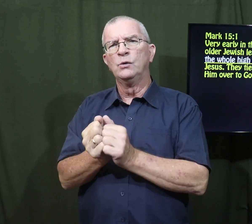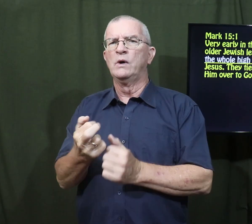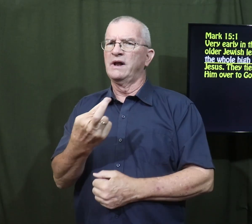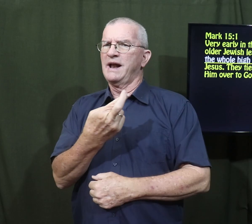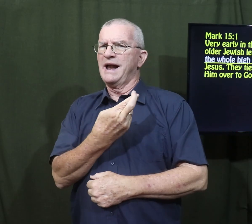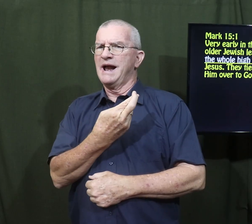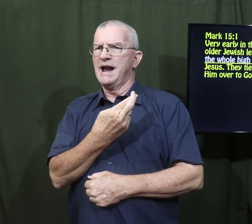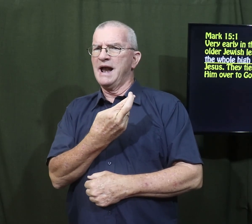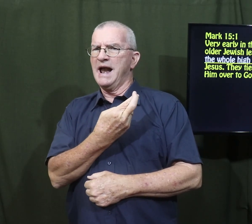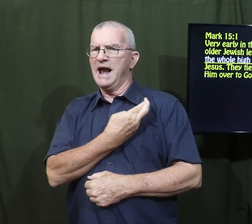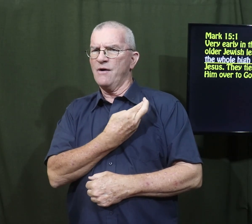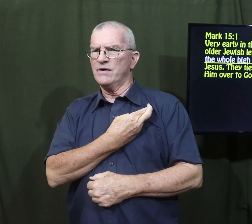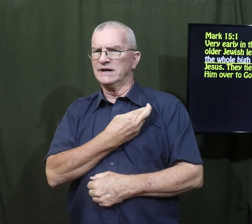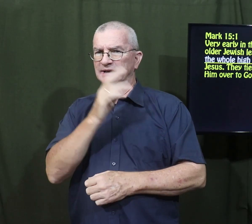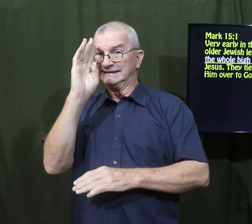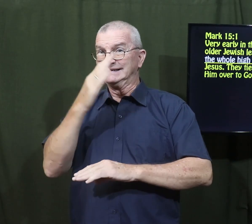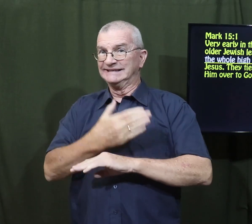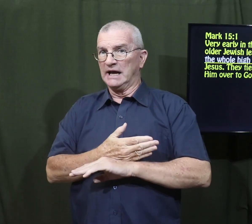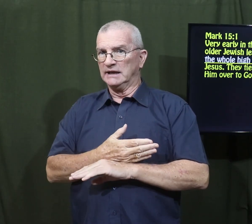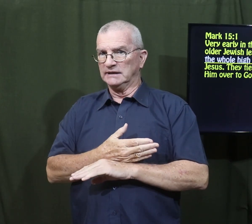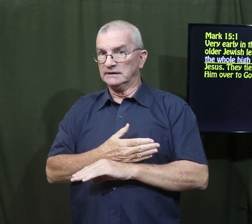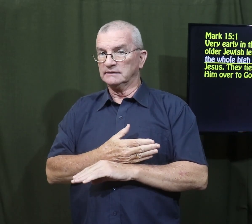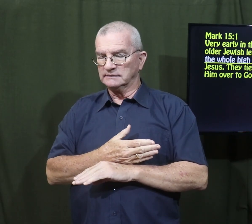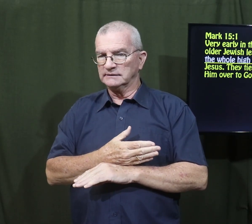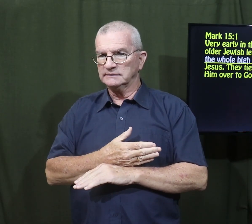was friends with Herod's son.